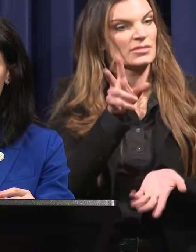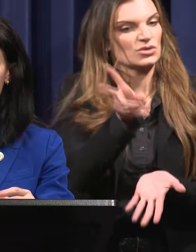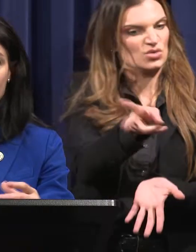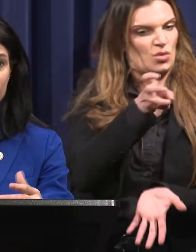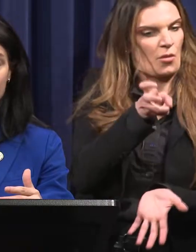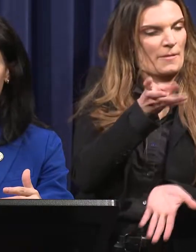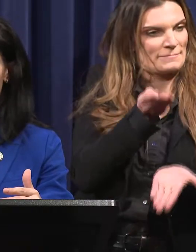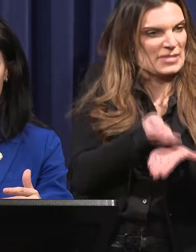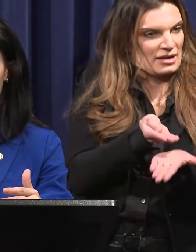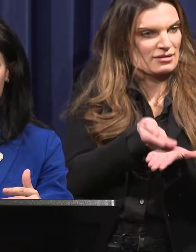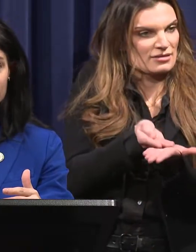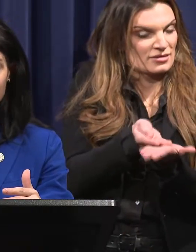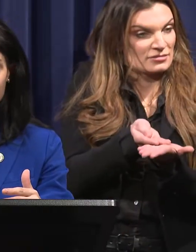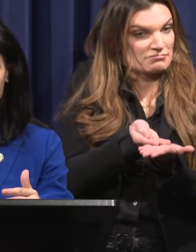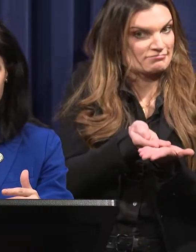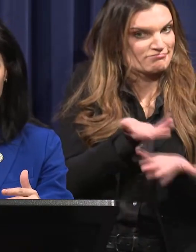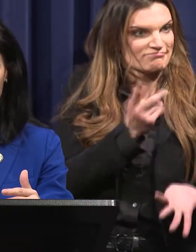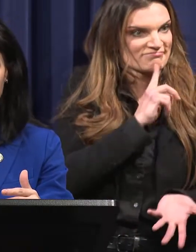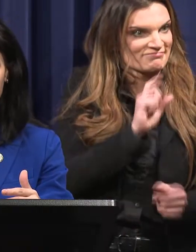funds from,